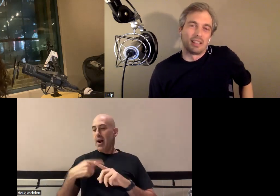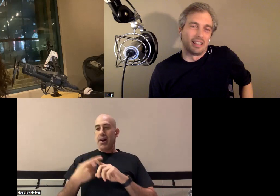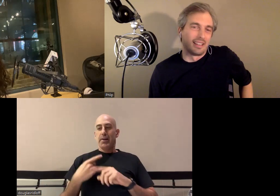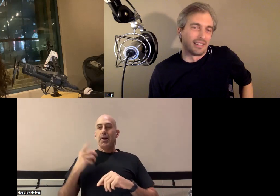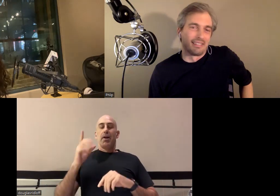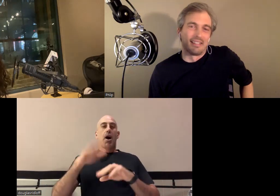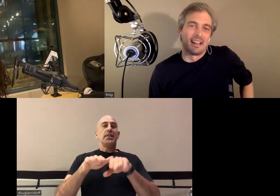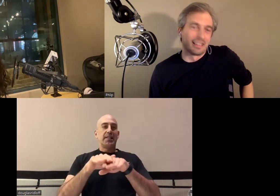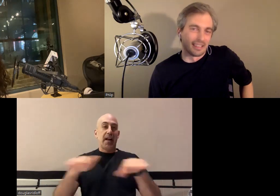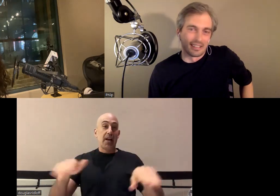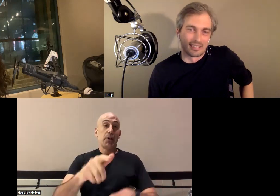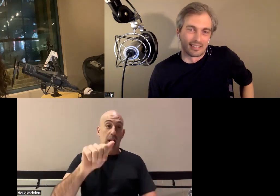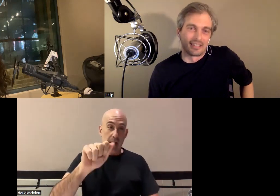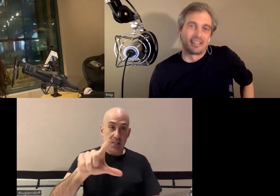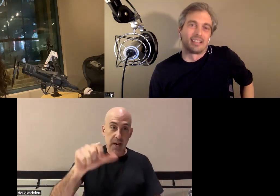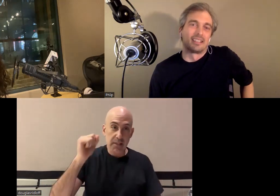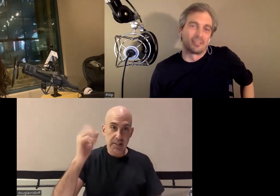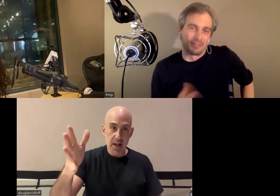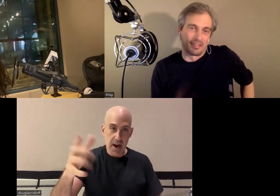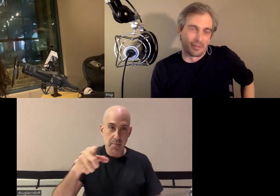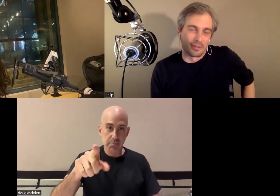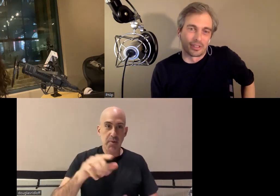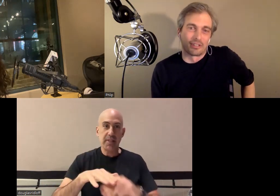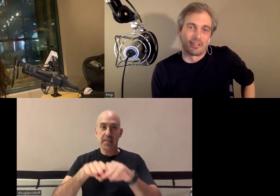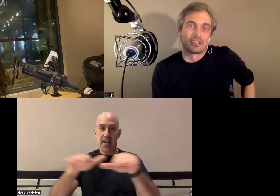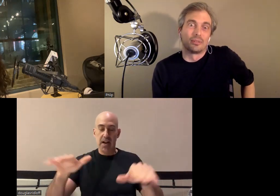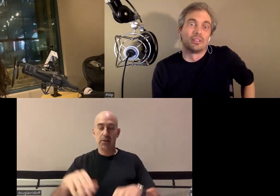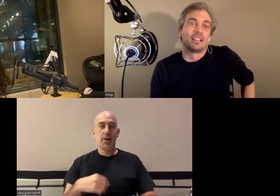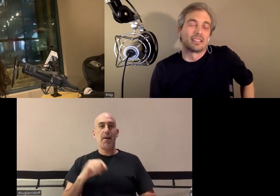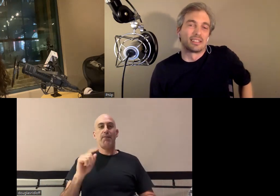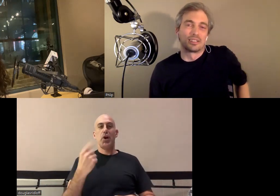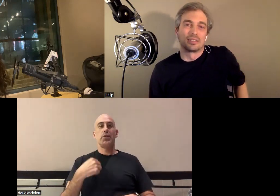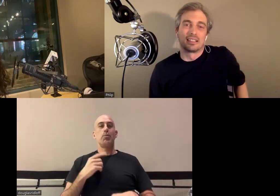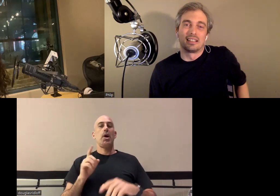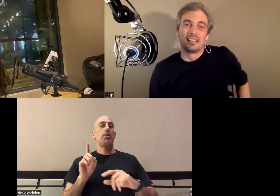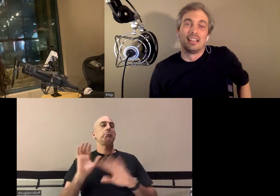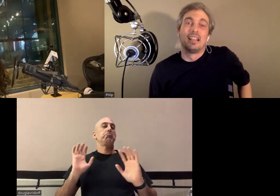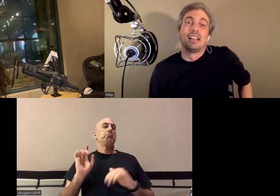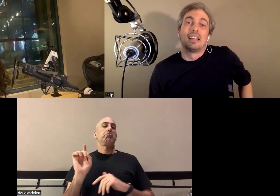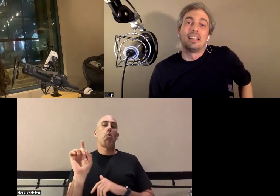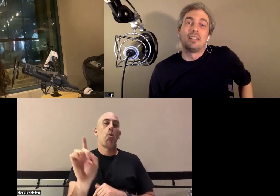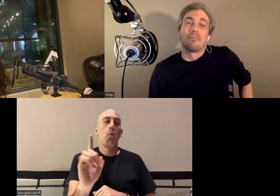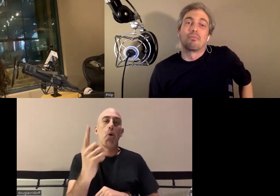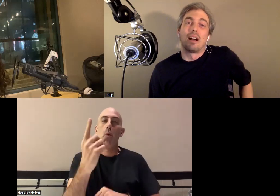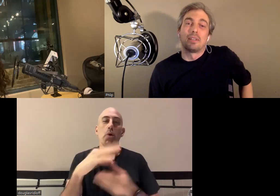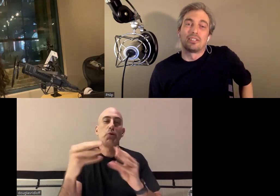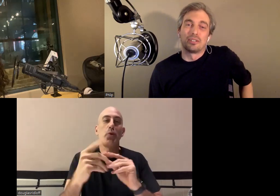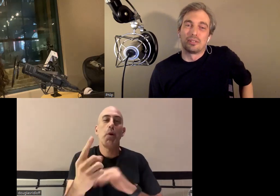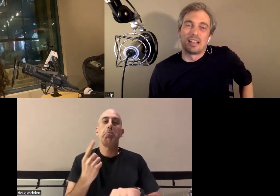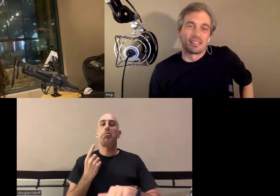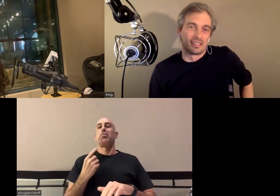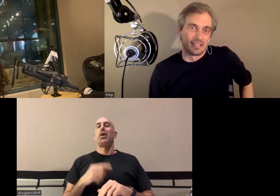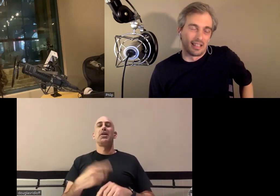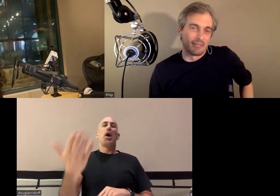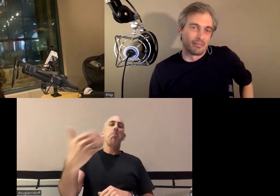we had been playing nightly, and as we knew each other in grad school. And so then he brought me